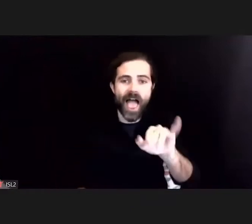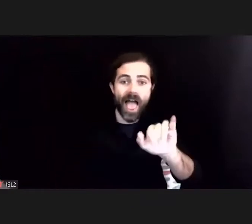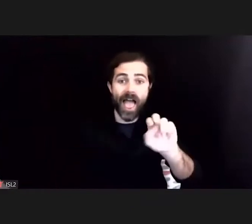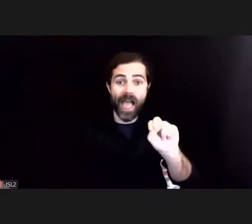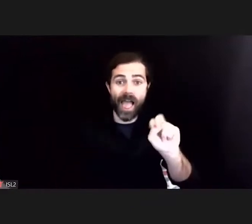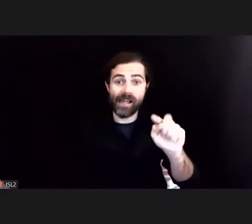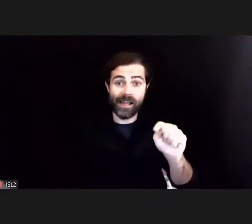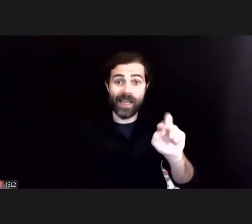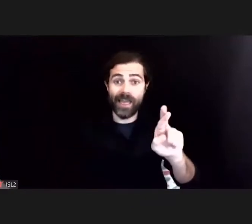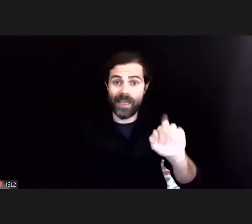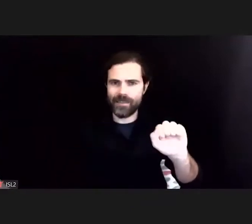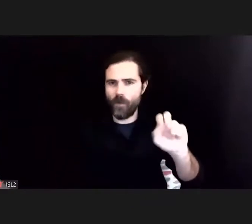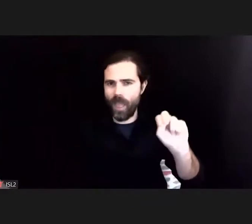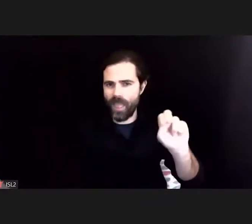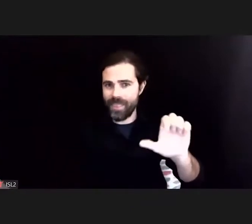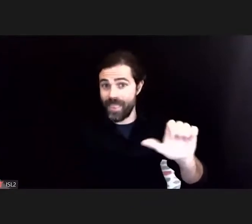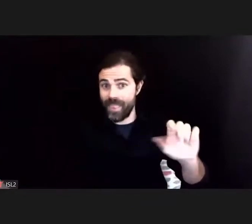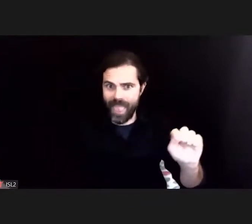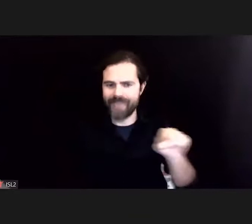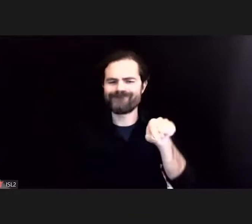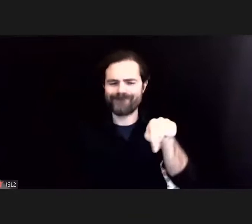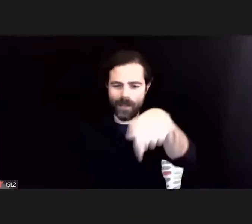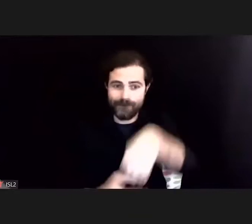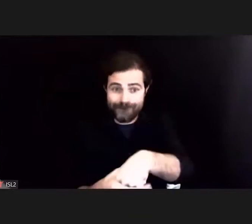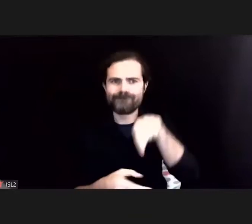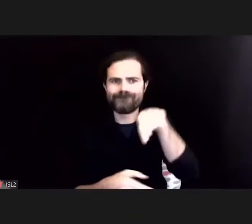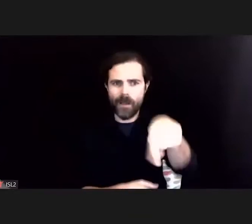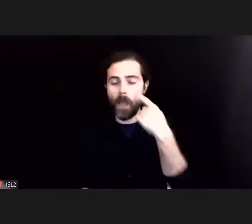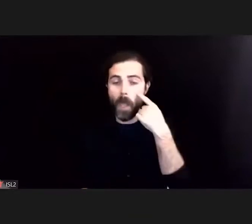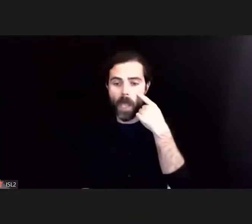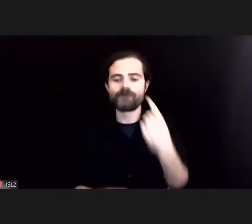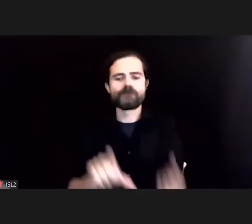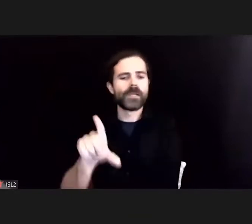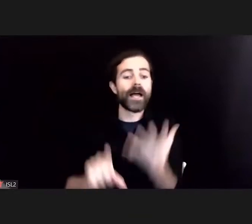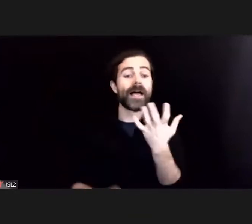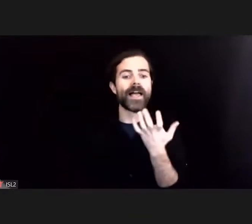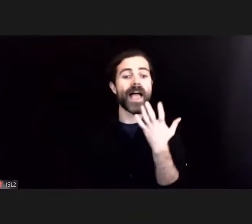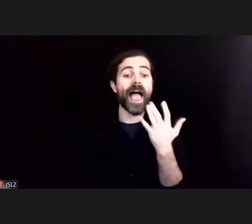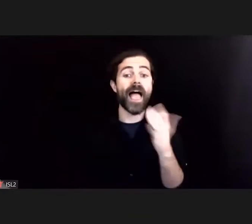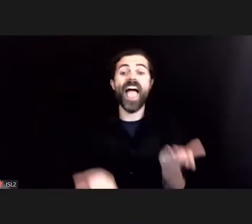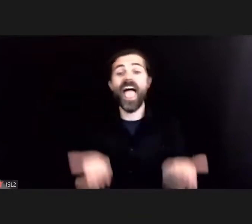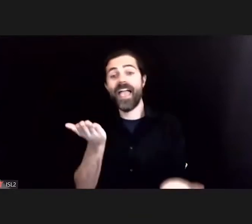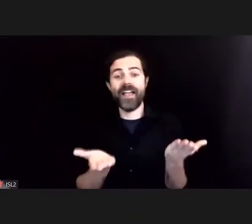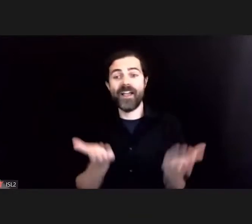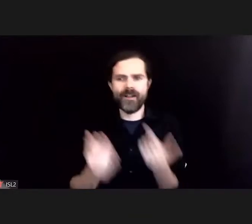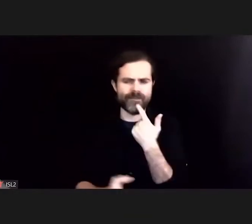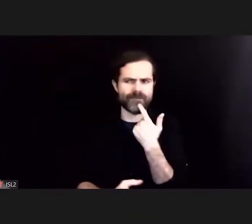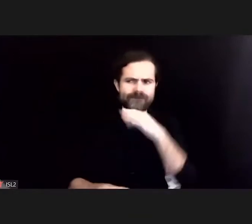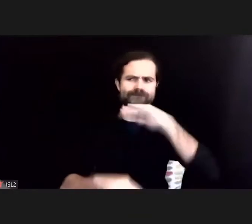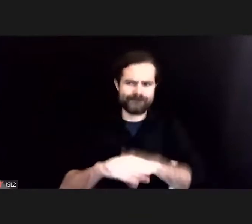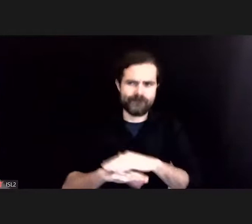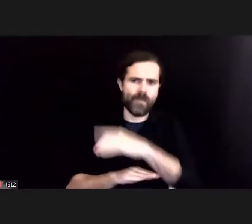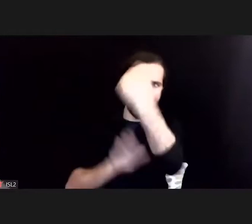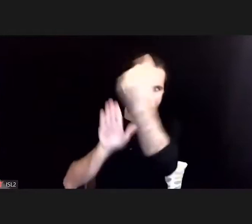evaluate them and later insert them in the public map, if they comply with the characteristics of accessibility,